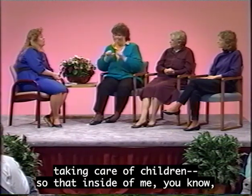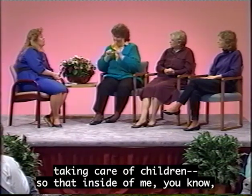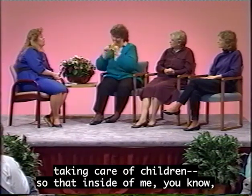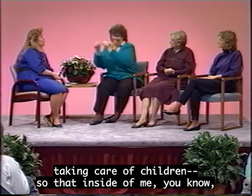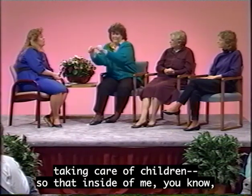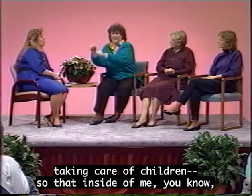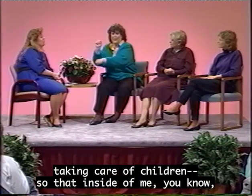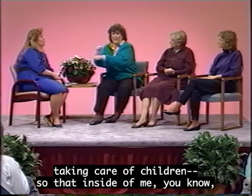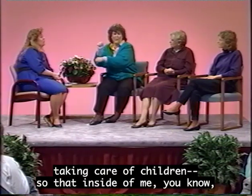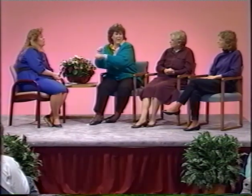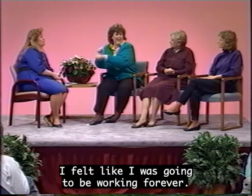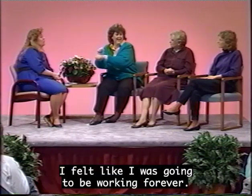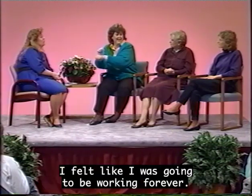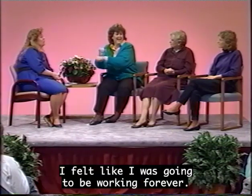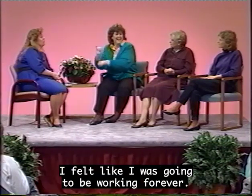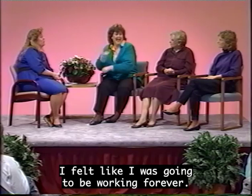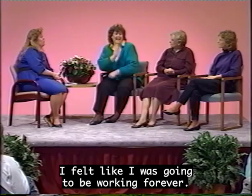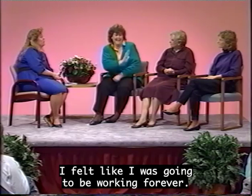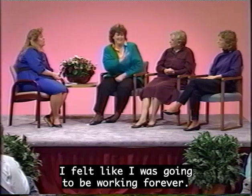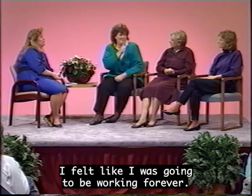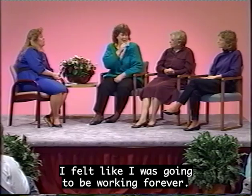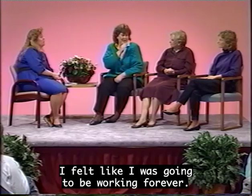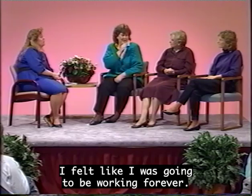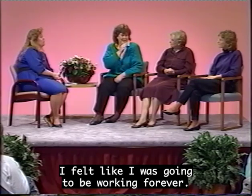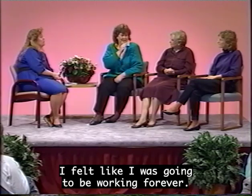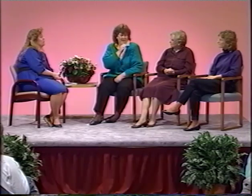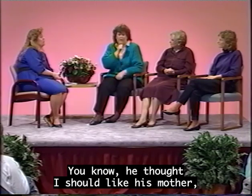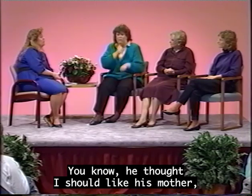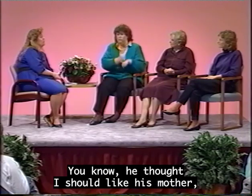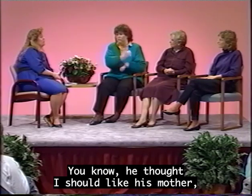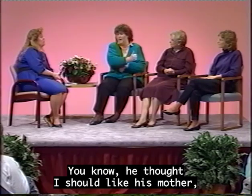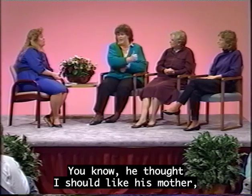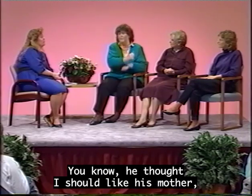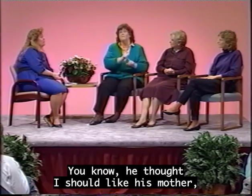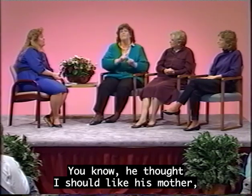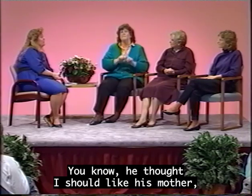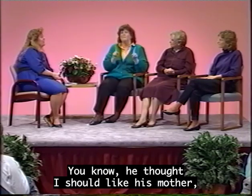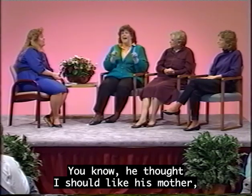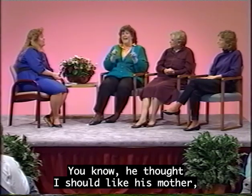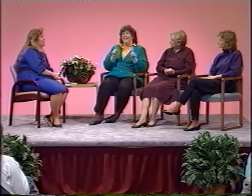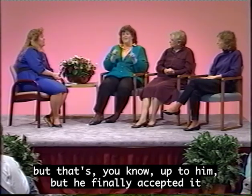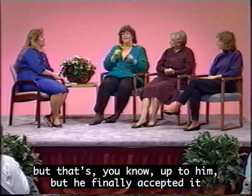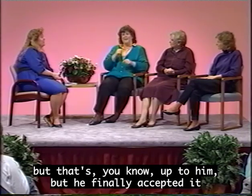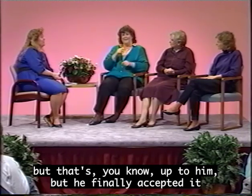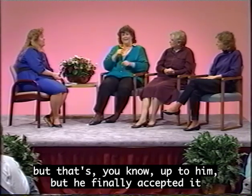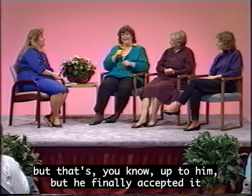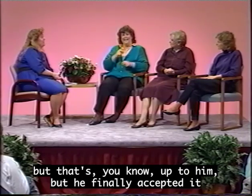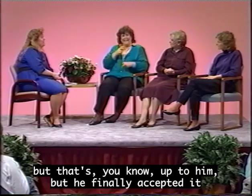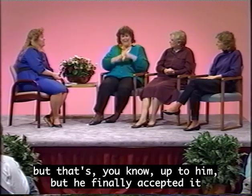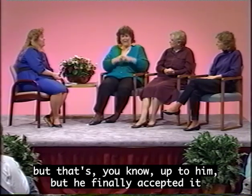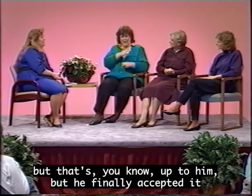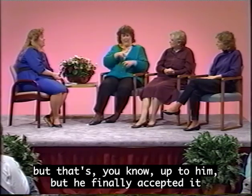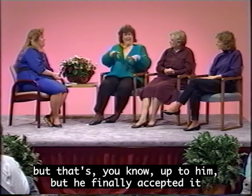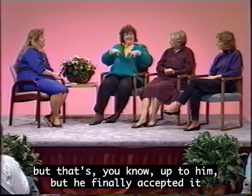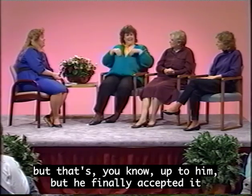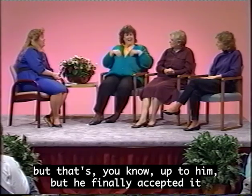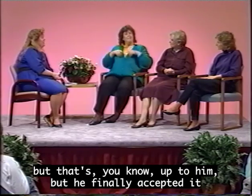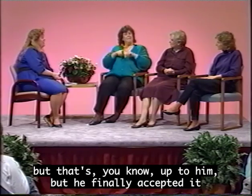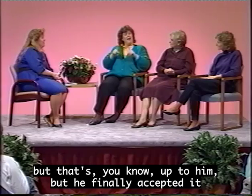me, I felt like I was going to be working forever. He thought I should, like his mother, but that's, up to him.